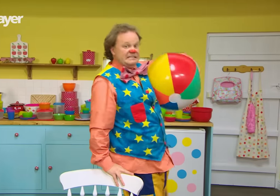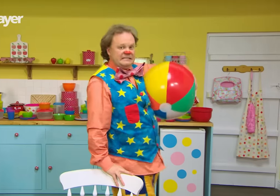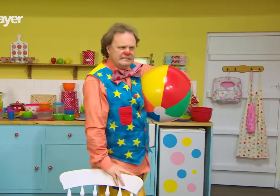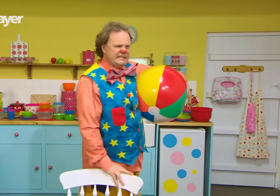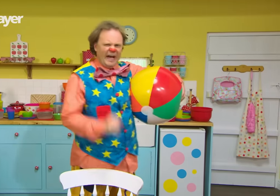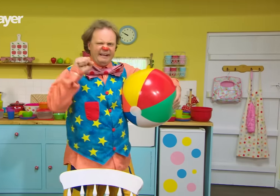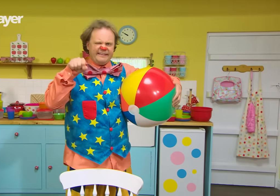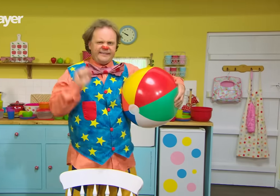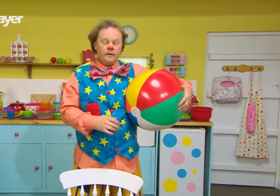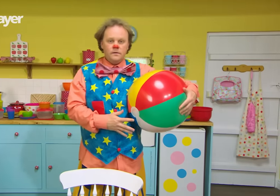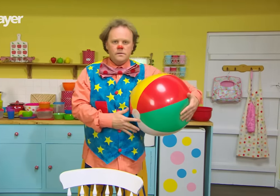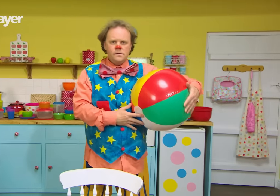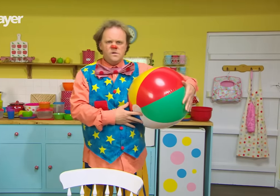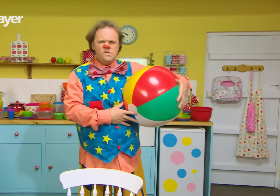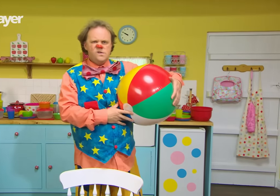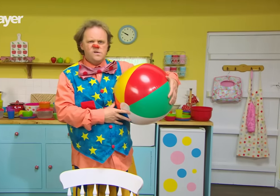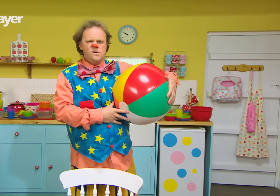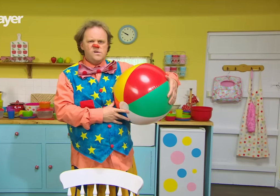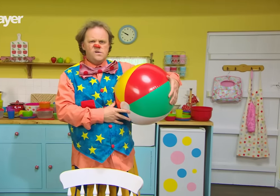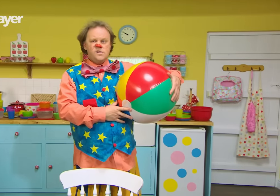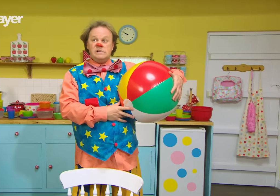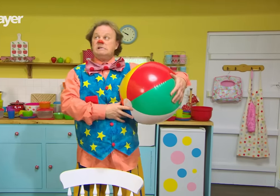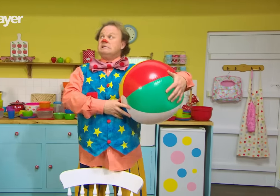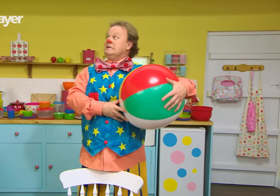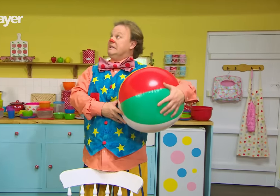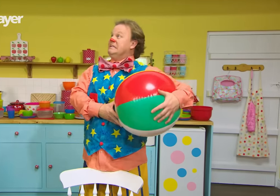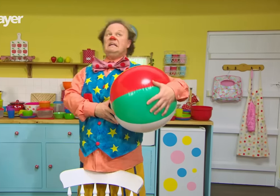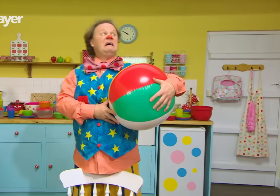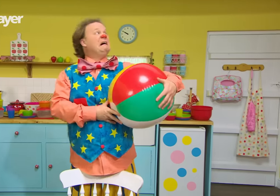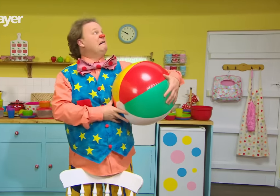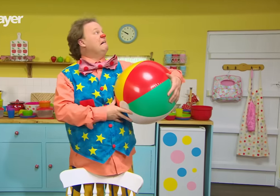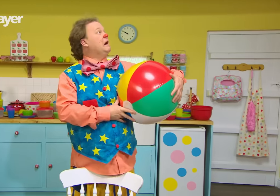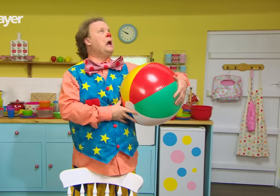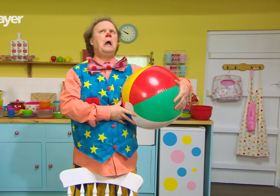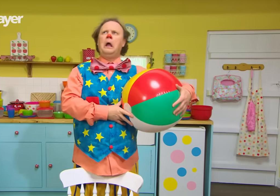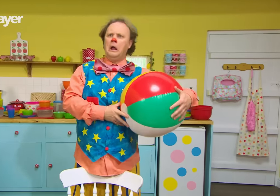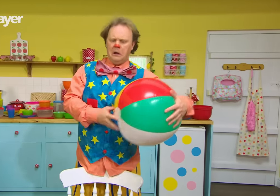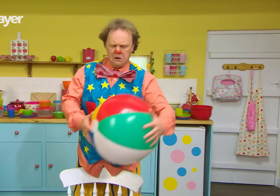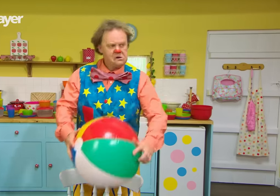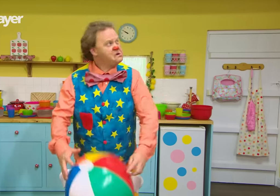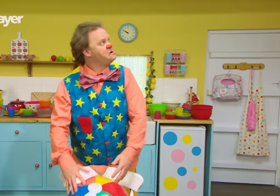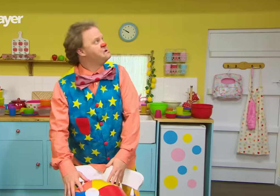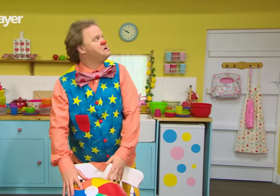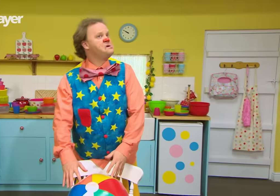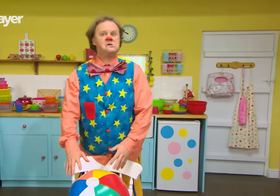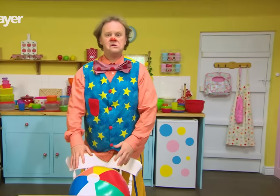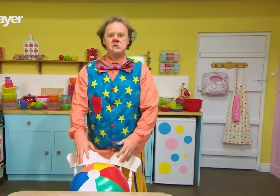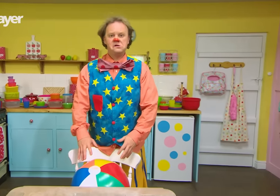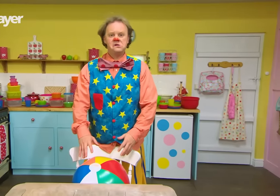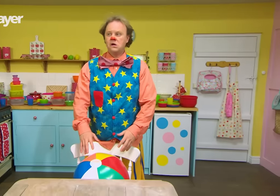Tumble. Yes? The kitchen is very messy. Is it? Oh. Yes. Are you going to tidy up before you